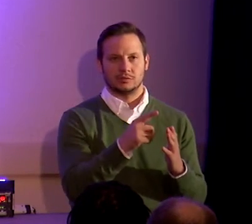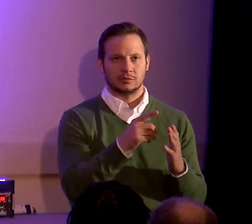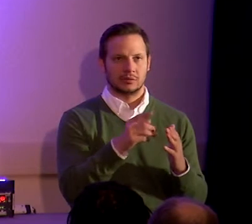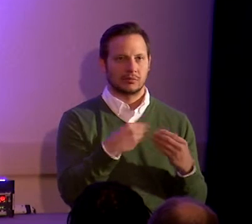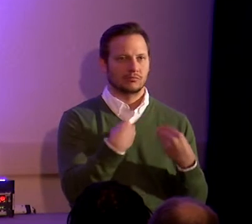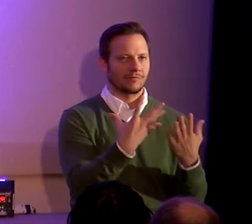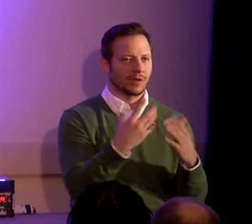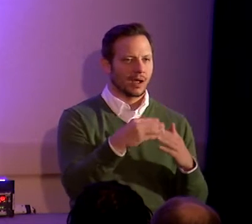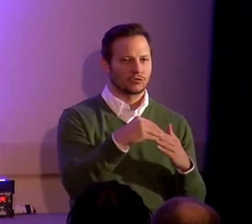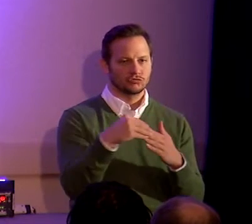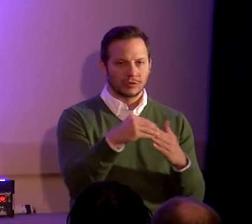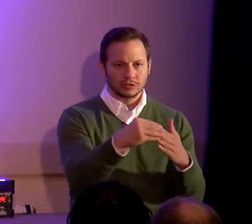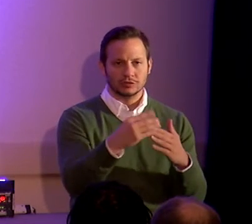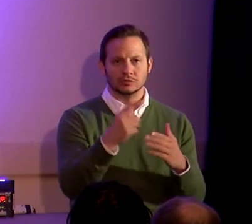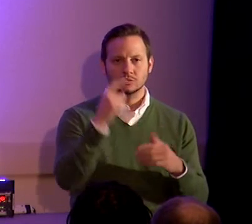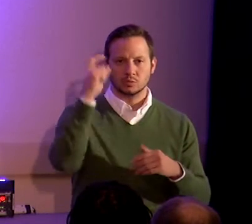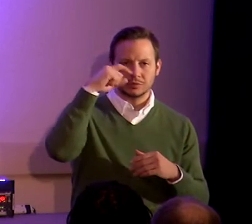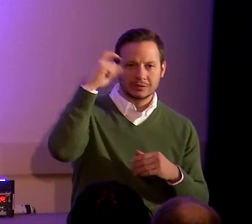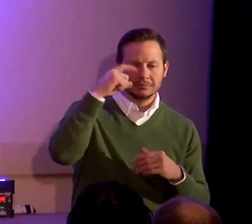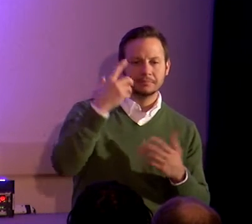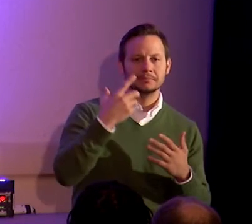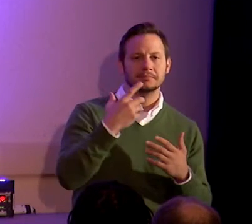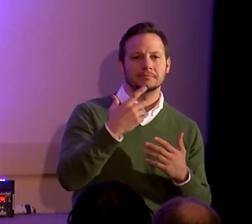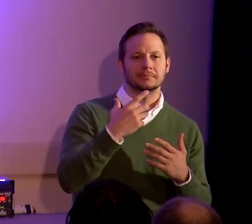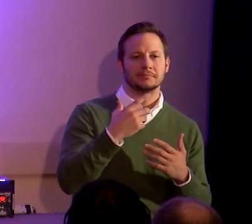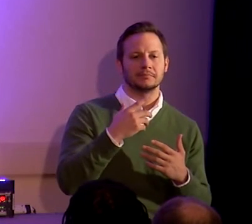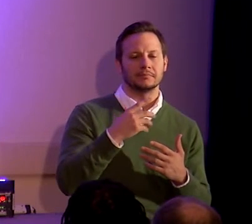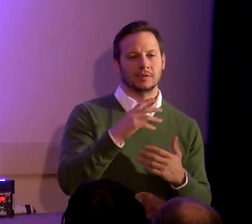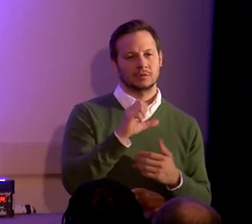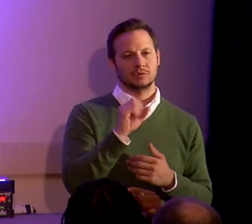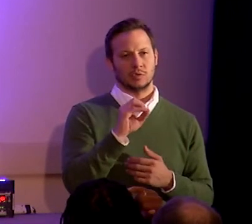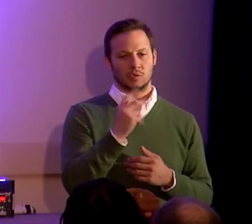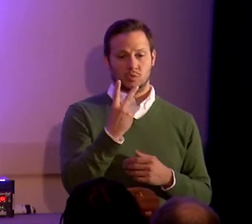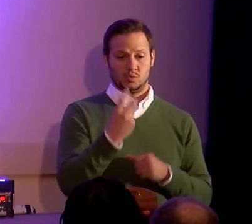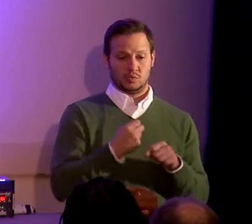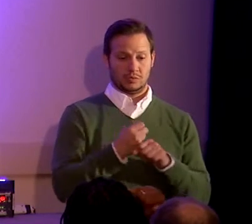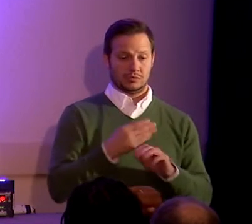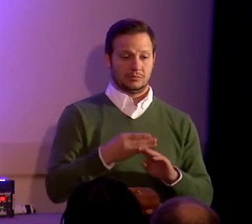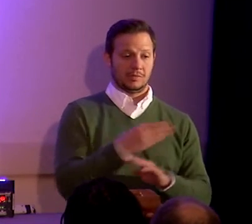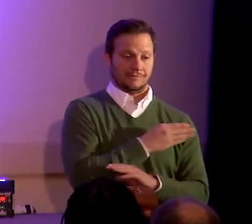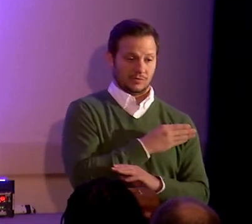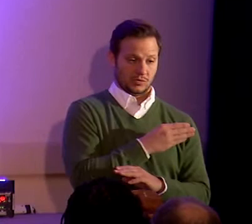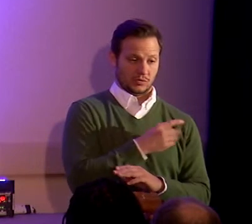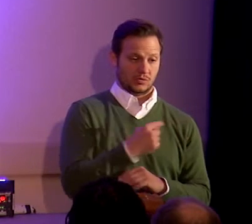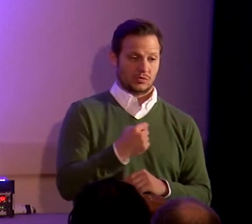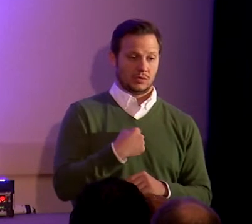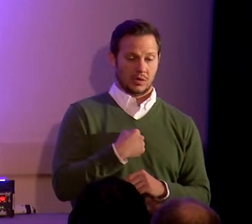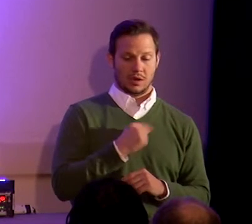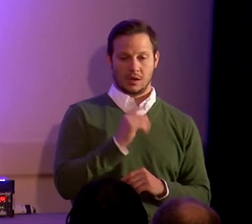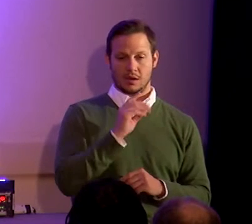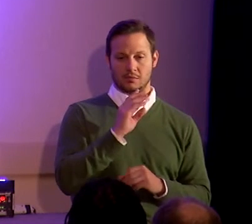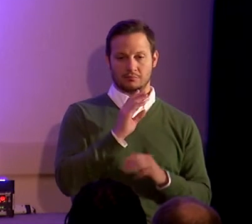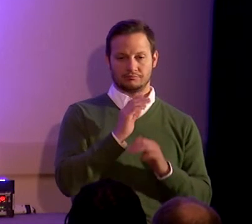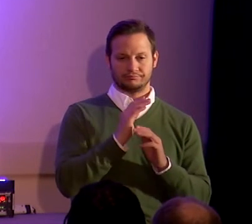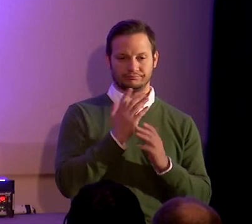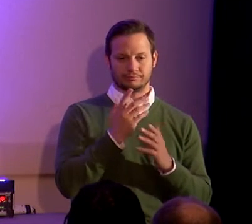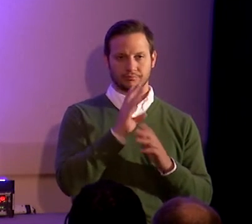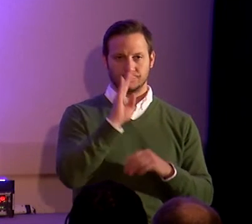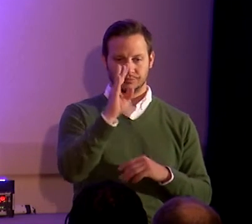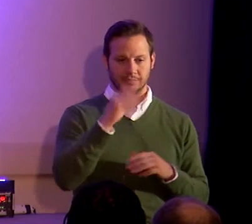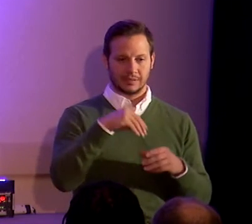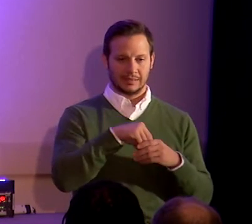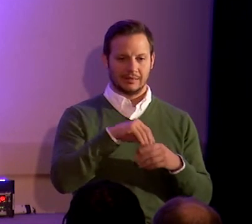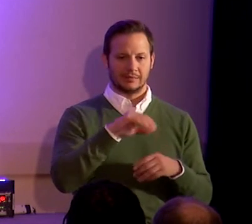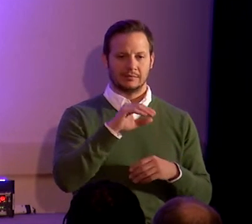direction, wisdom, and political cover, right? So in the 2 years before my invocation, existing Arizona chapters and